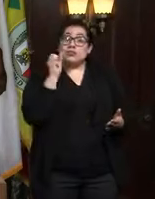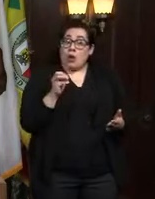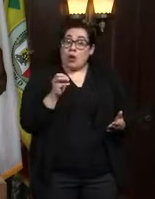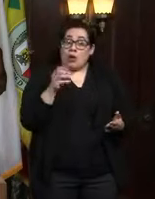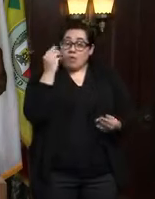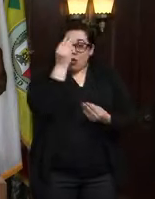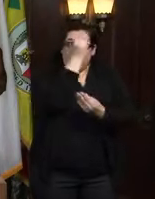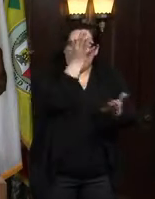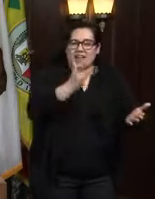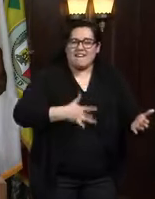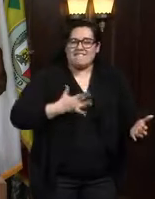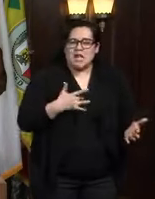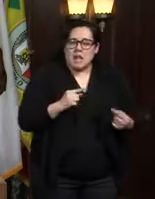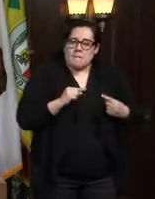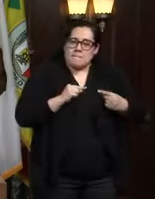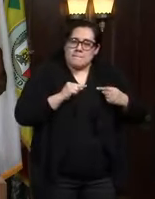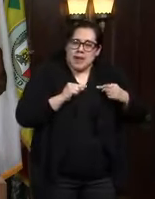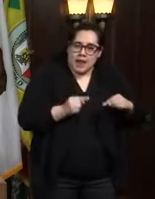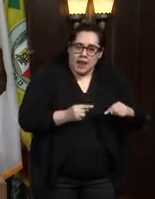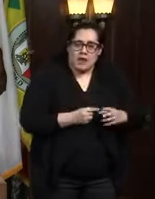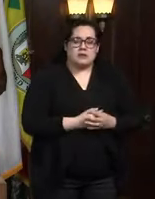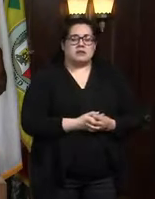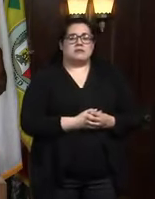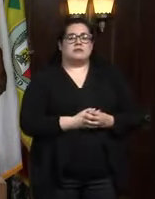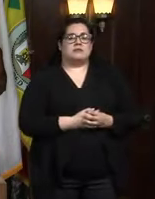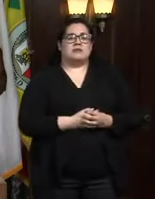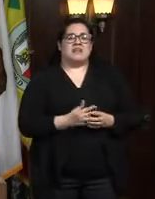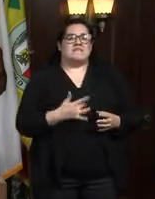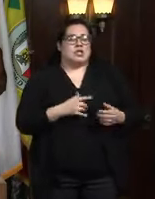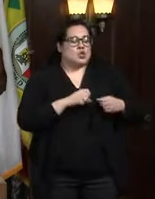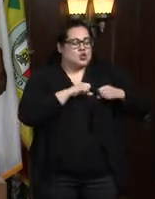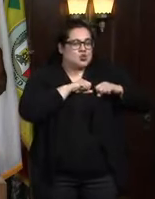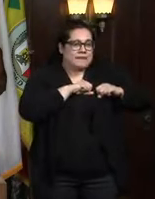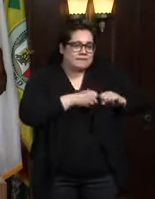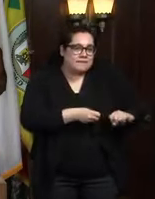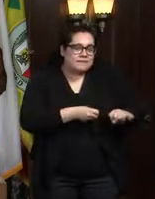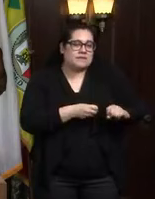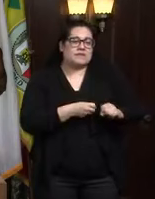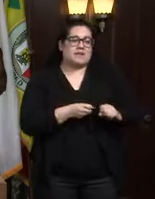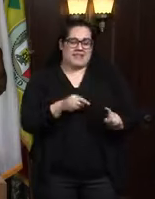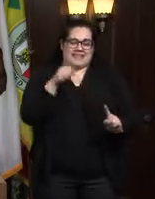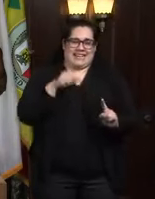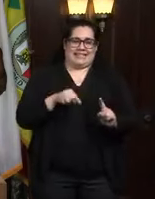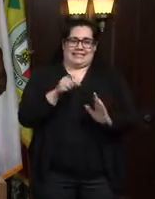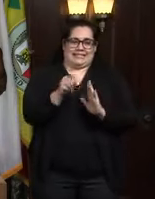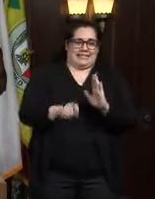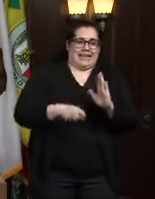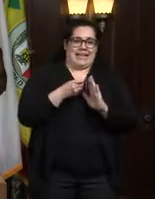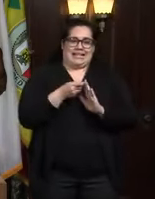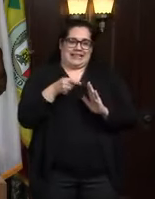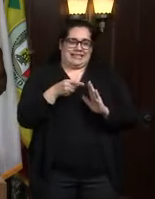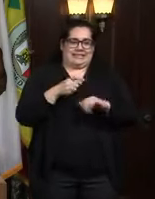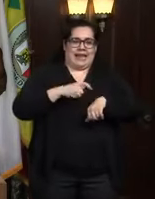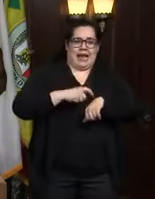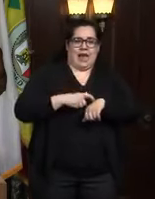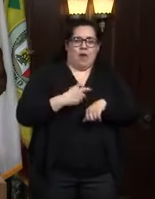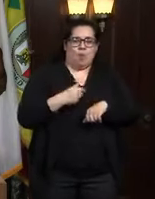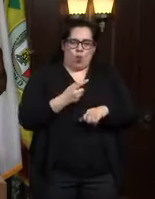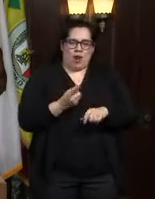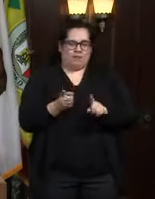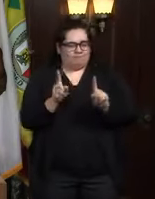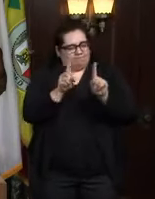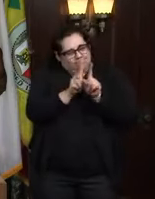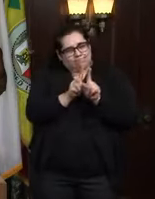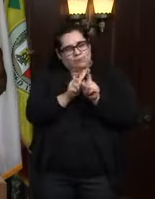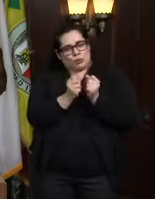who are feeling the pain and the grief of this season, we stand with